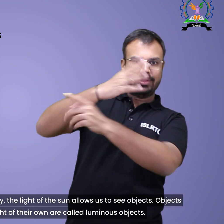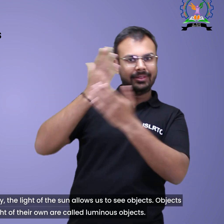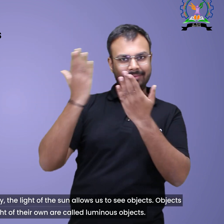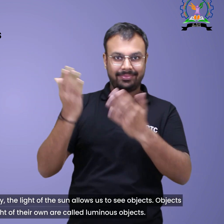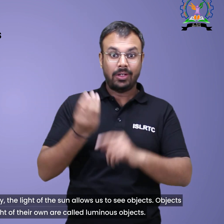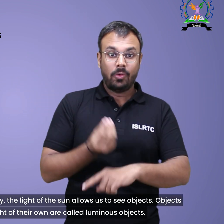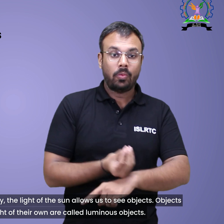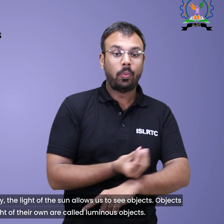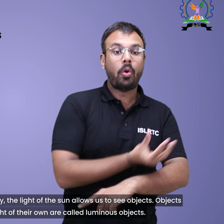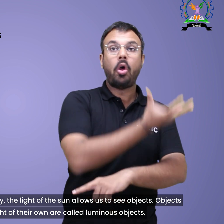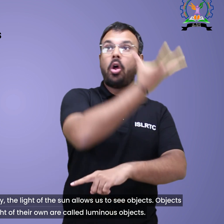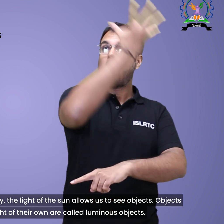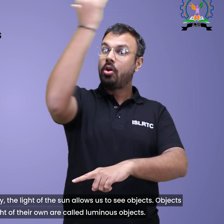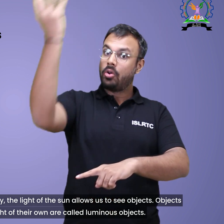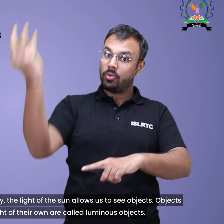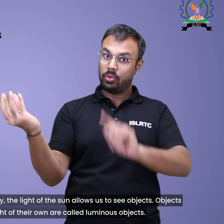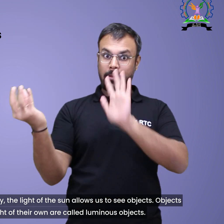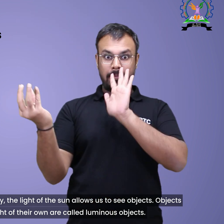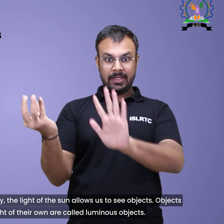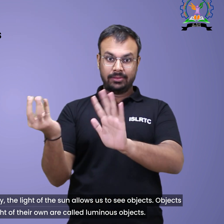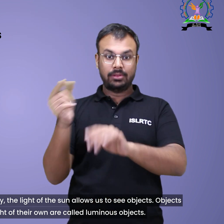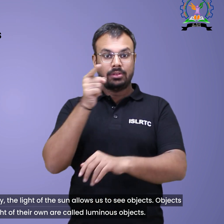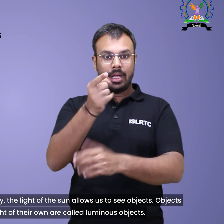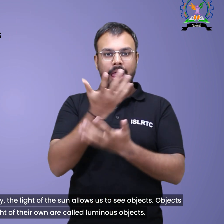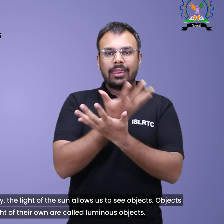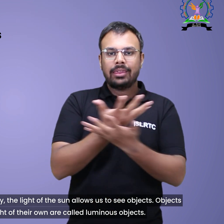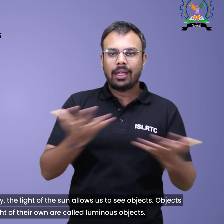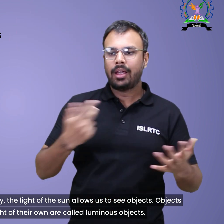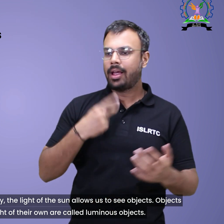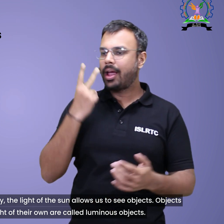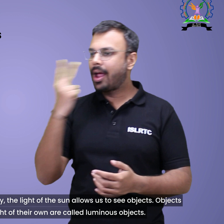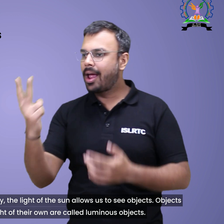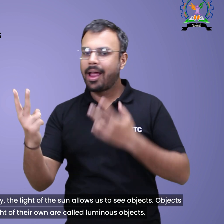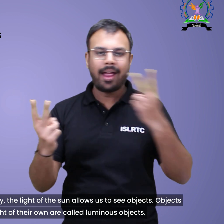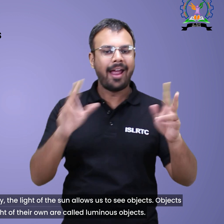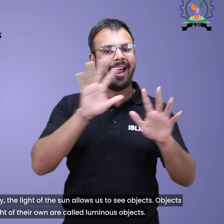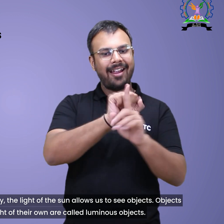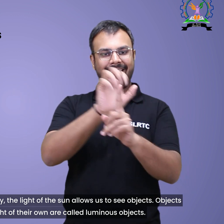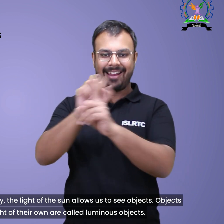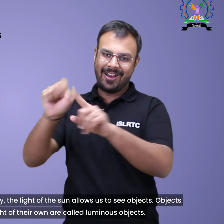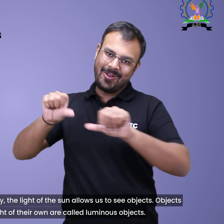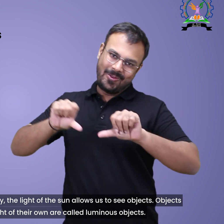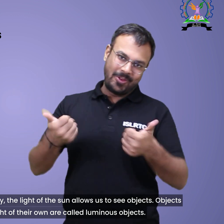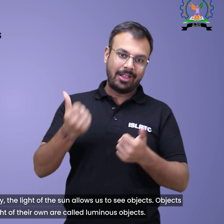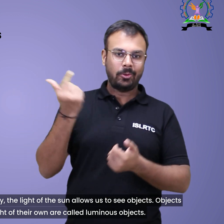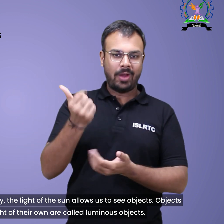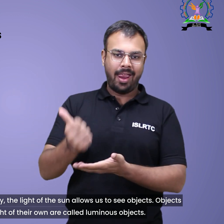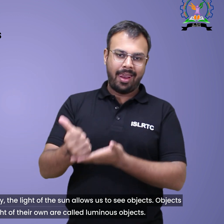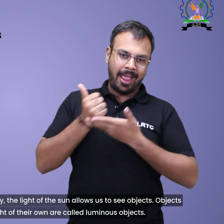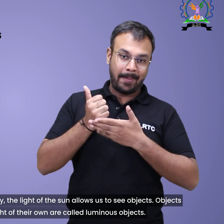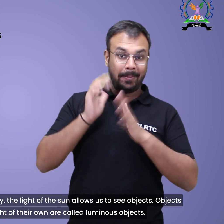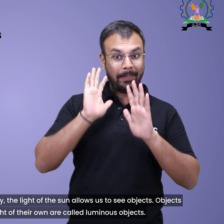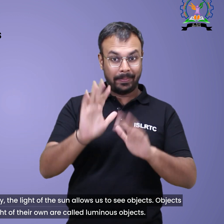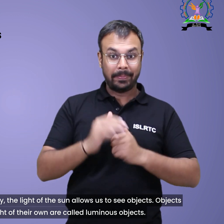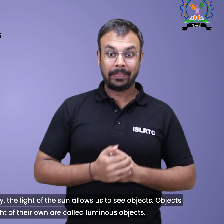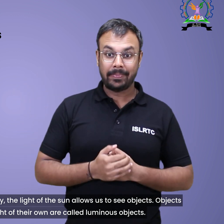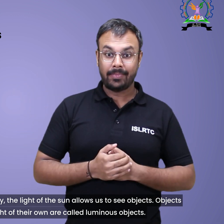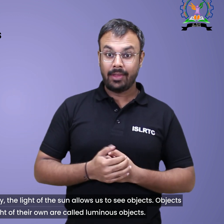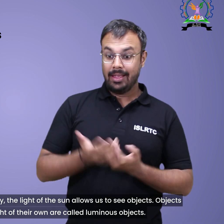light. During the day, the light of the sun allows us to see objects. Objects like the sun that give